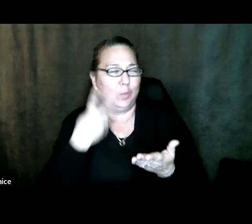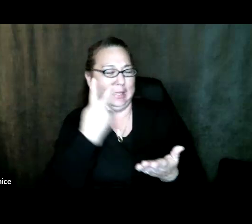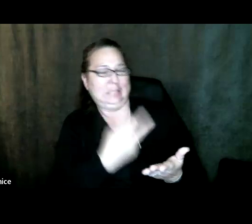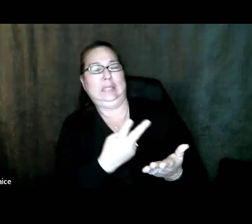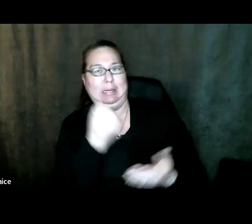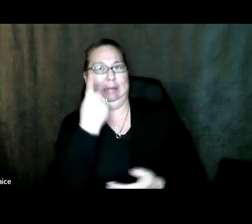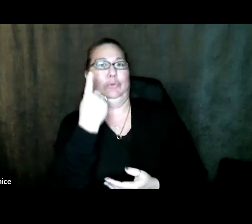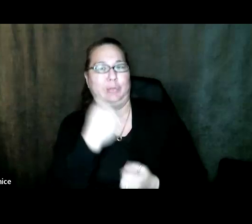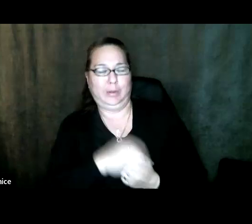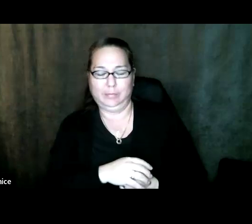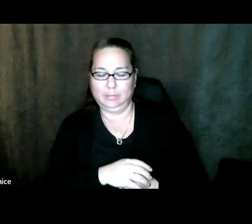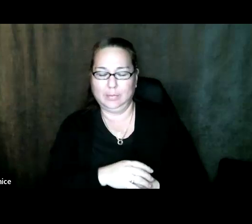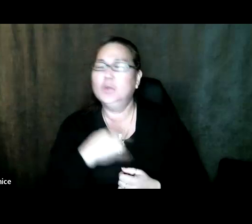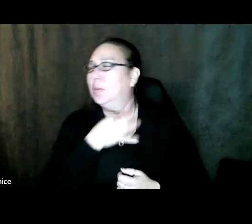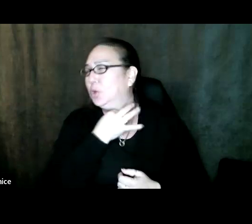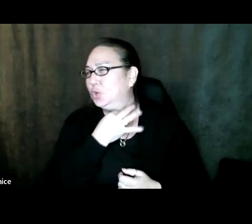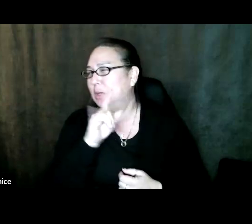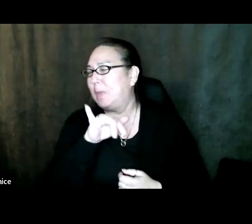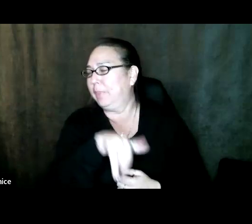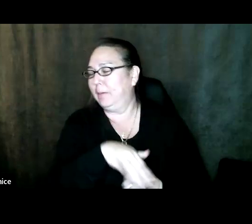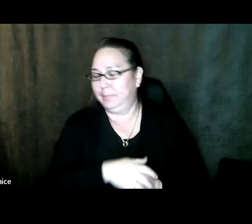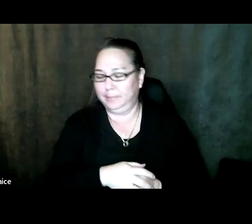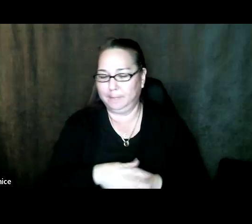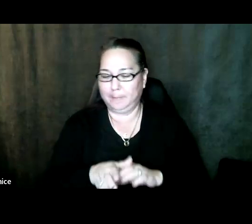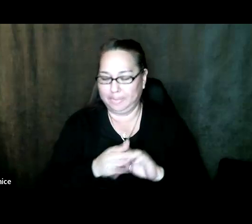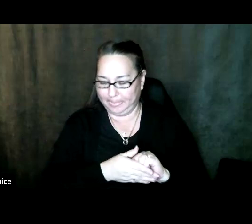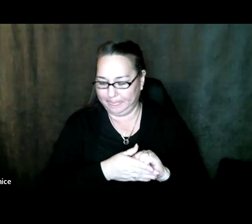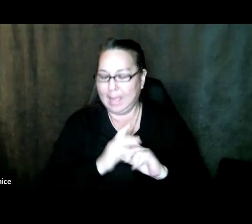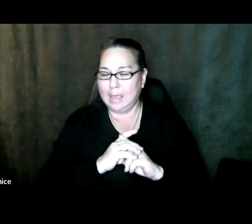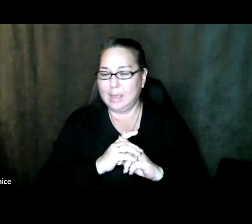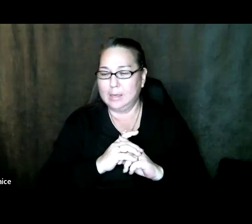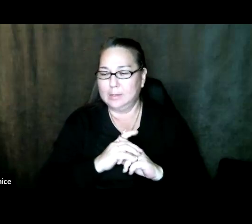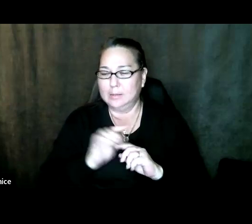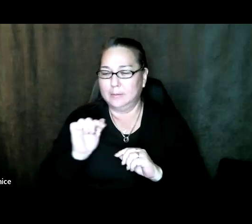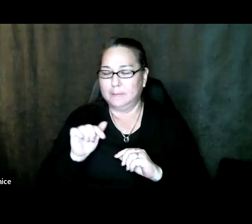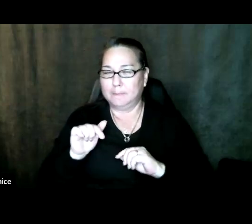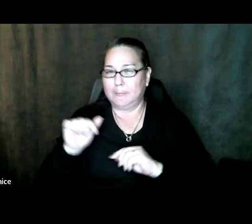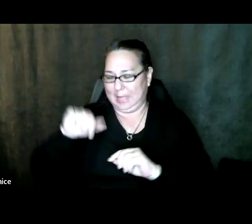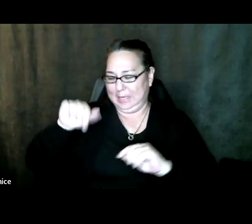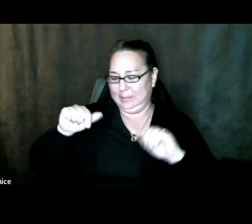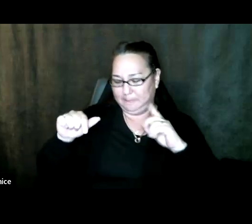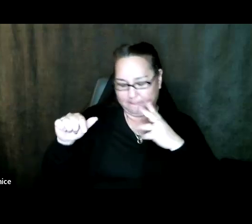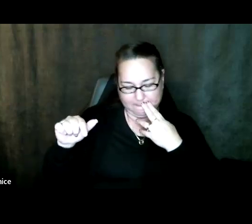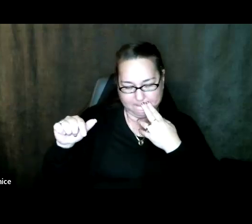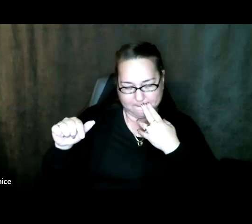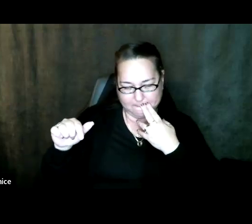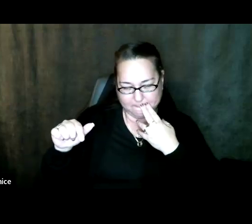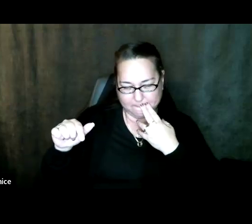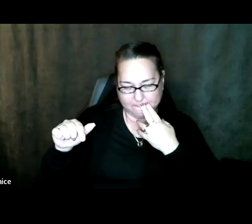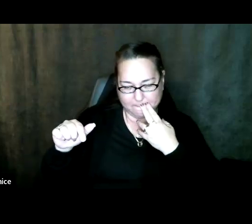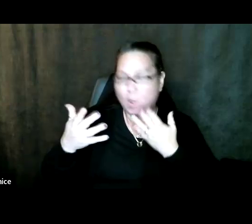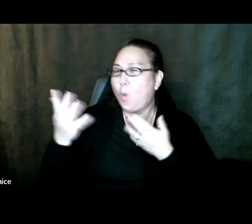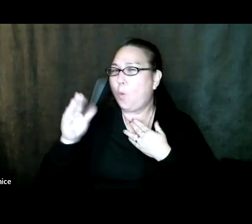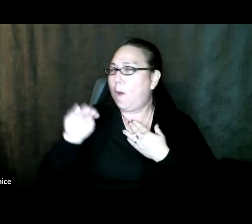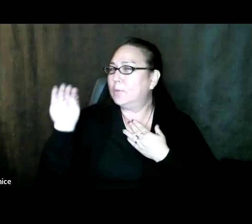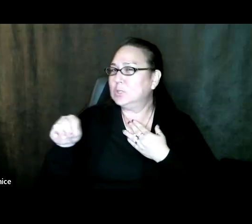So I am curious about that. And I also am curious just around, and this I would like for someone to send us, but what percentage of